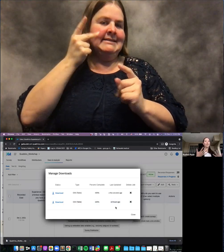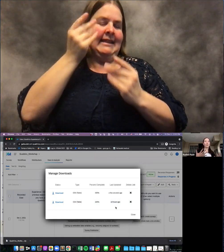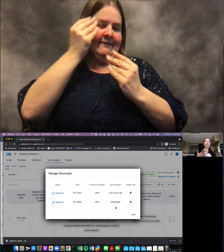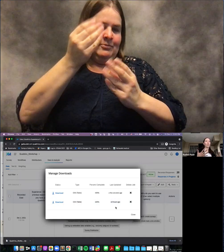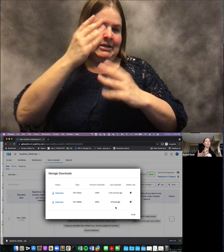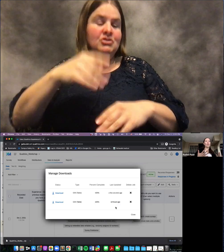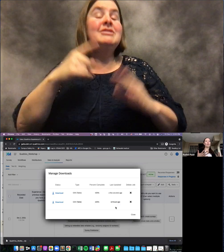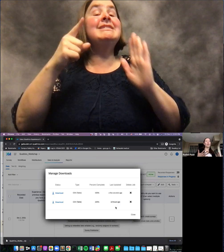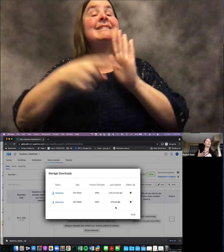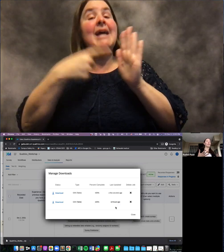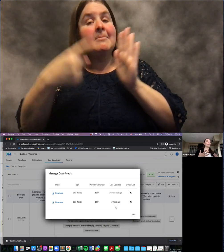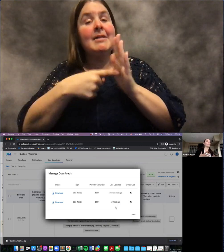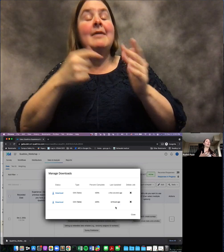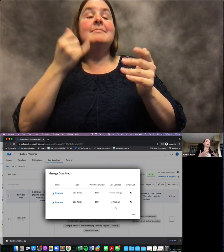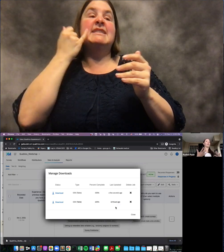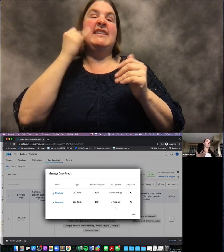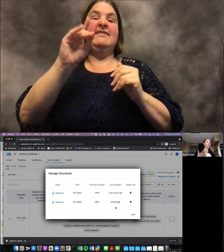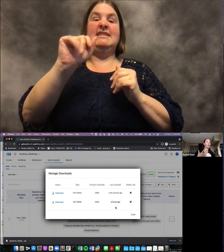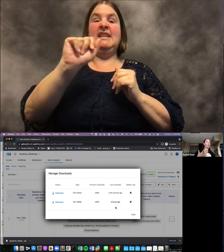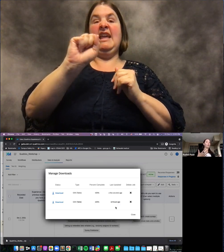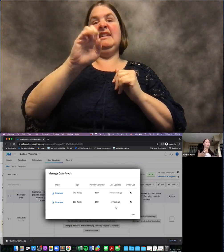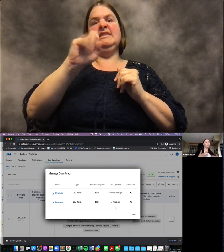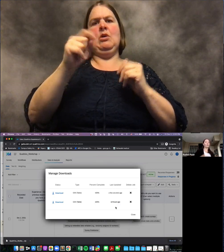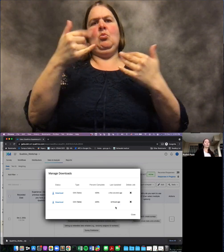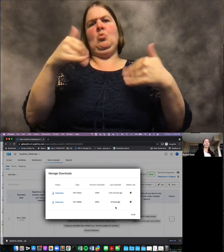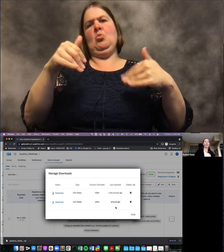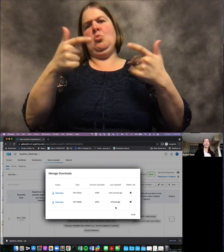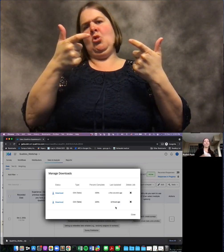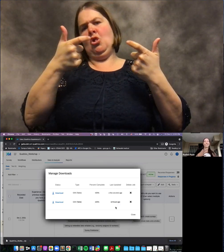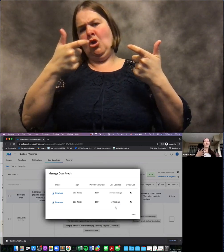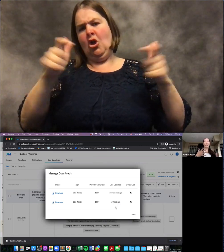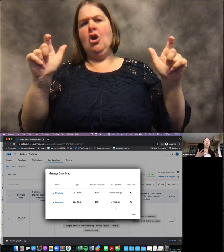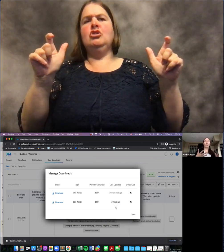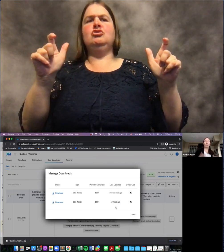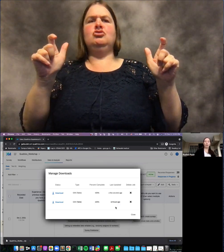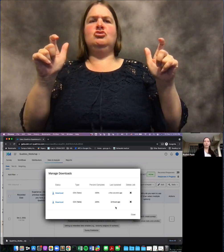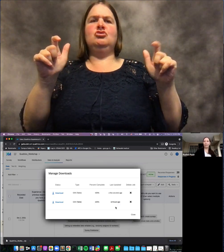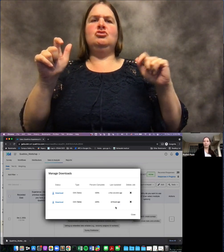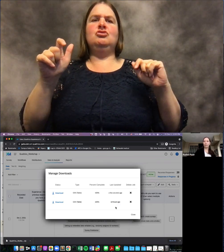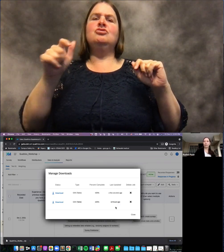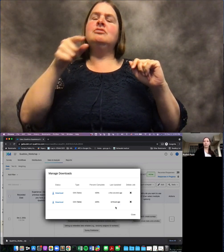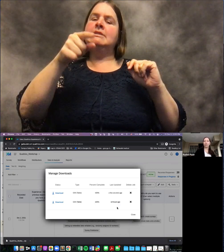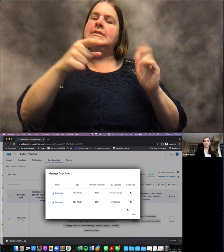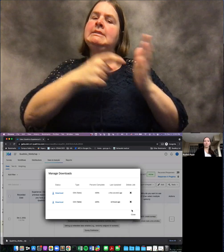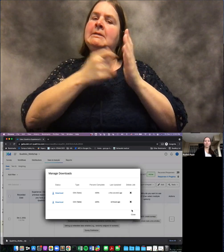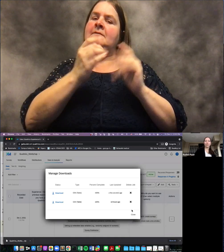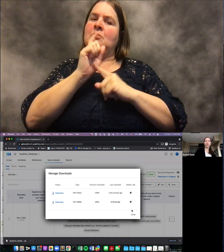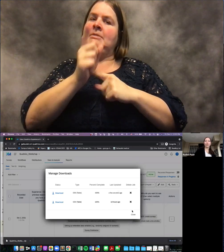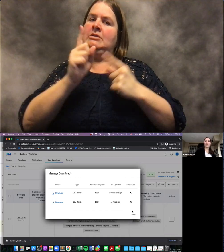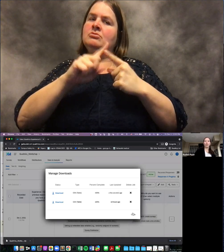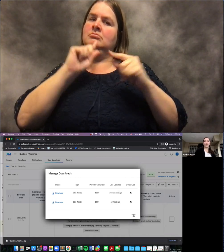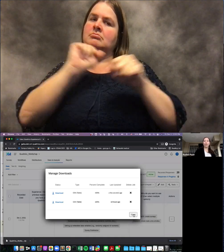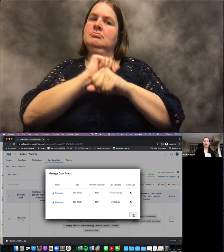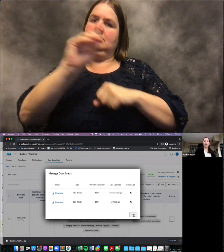Sometimes if you're dealing with data sets that are particularly large, this can take a minute or two.